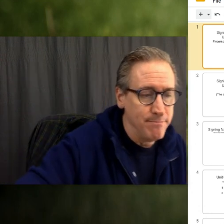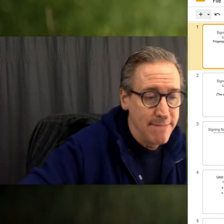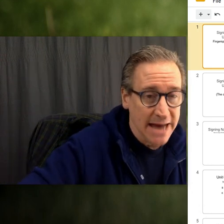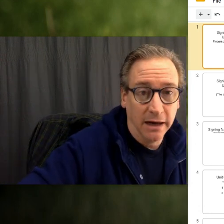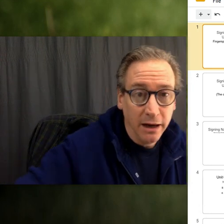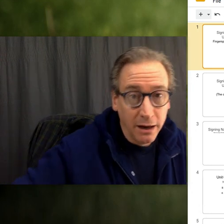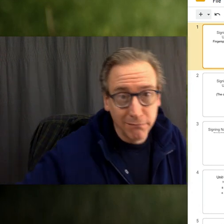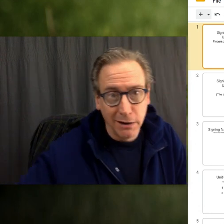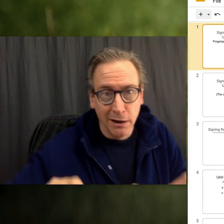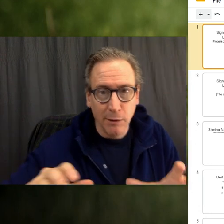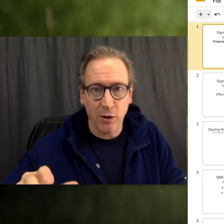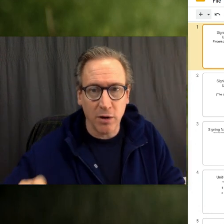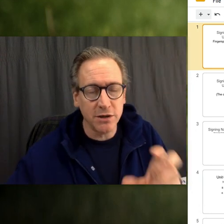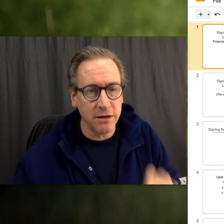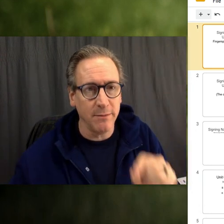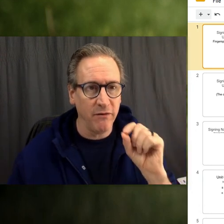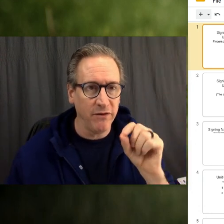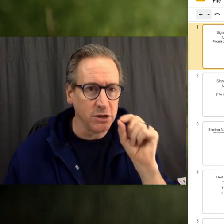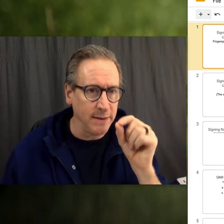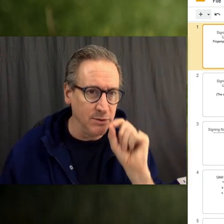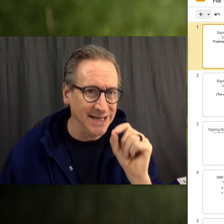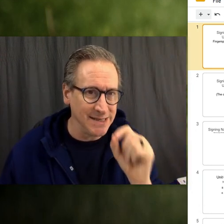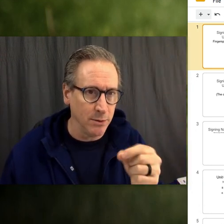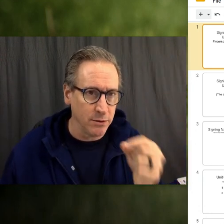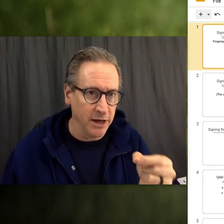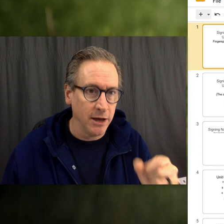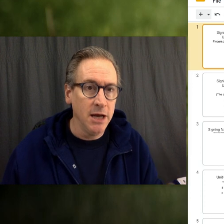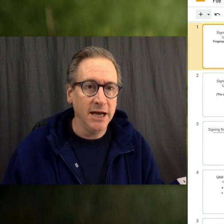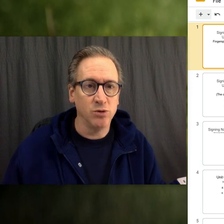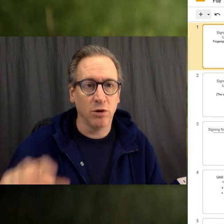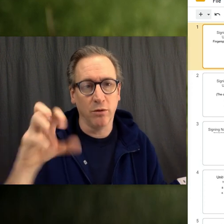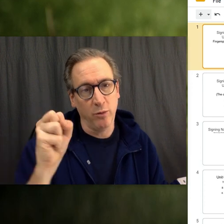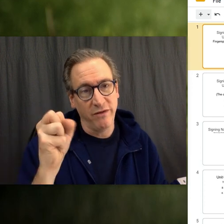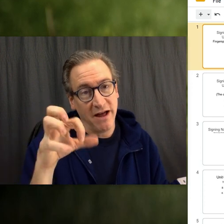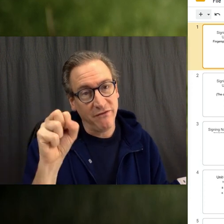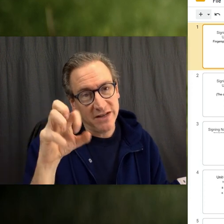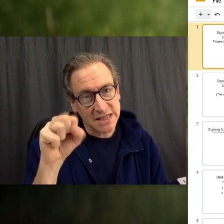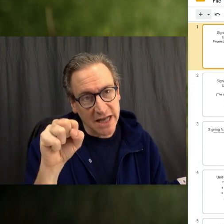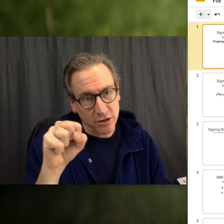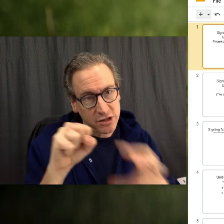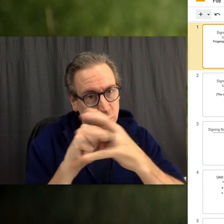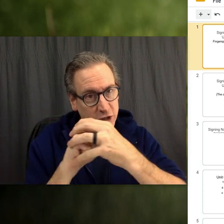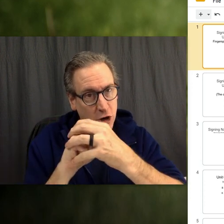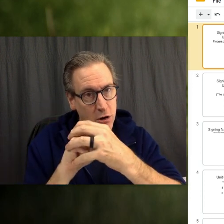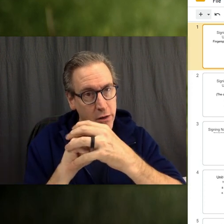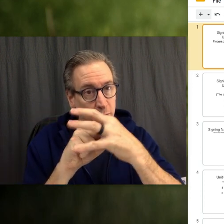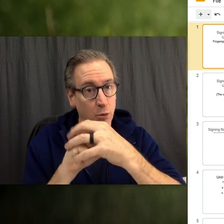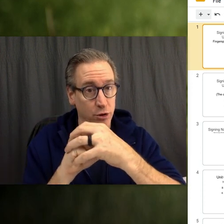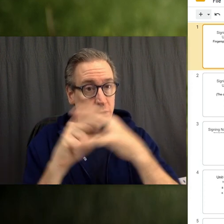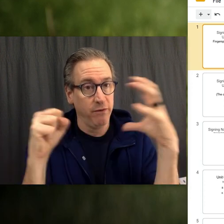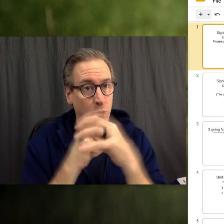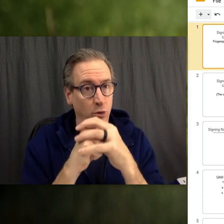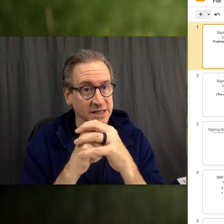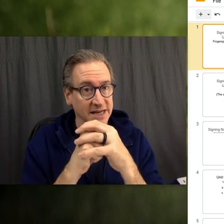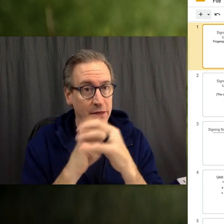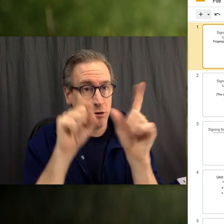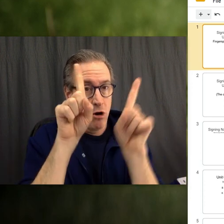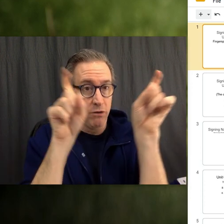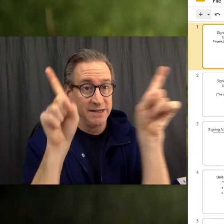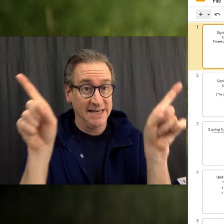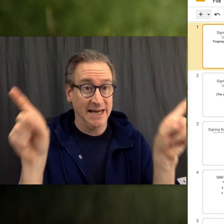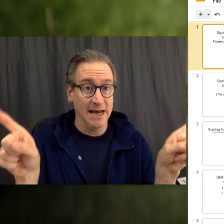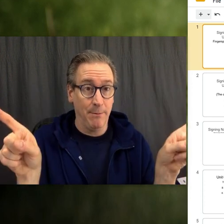little bit meta, but I want you to think about fingerspelling doing a similar thing, is where we've got fist letters, which are the mortar that holds